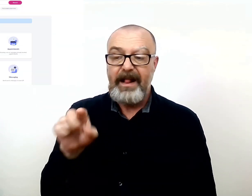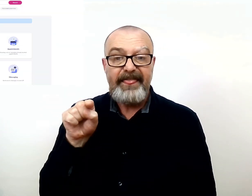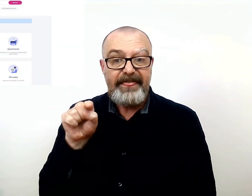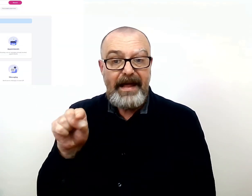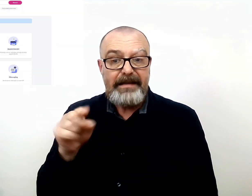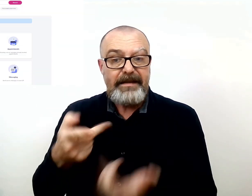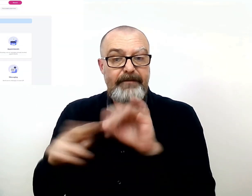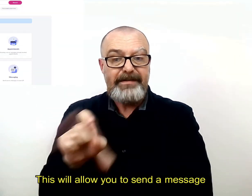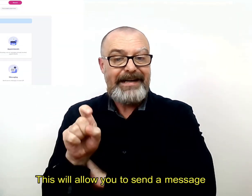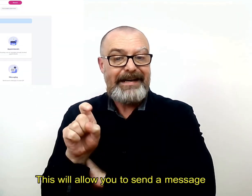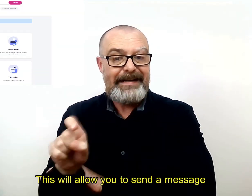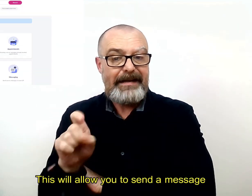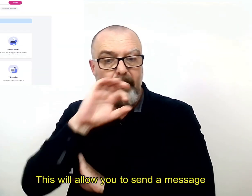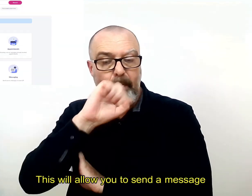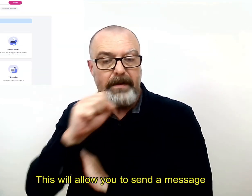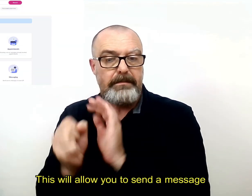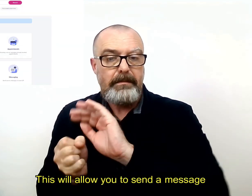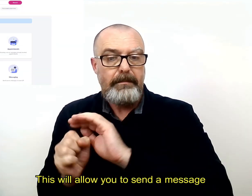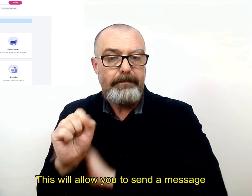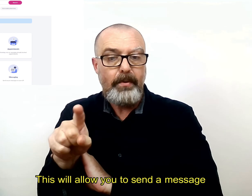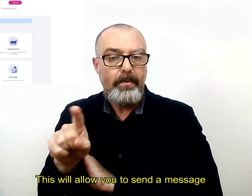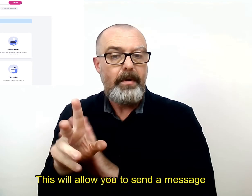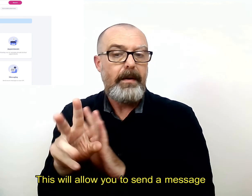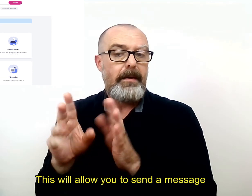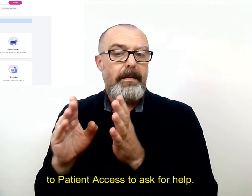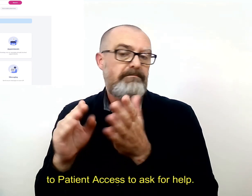This will allow you to send a message to Patient Access to ask for help.